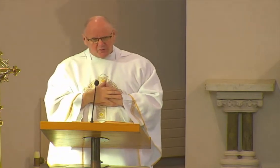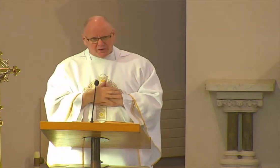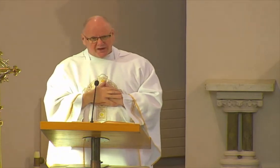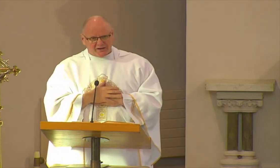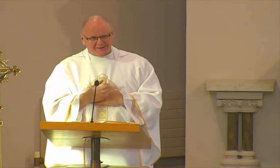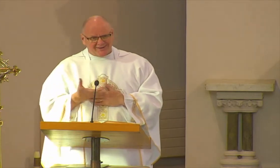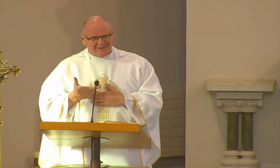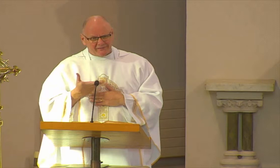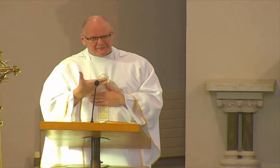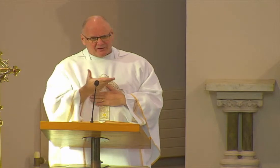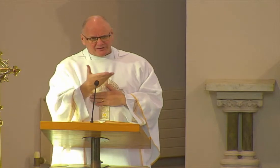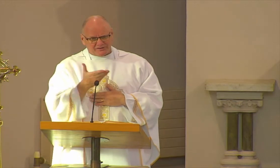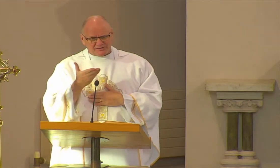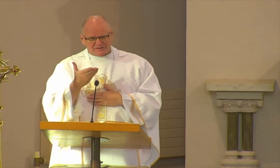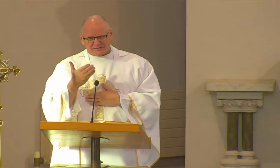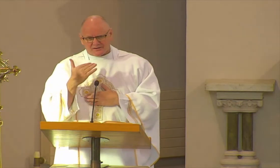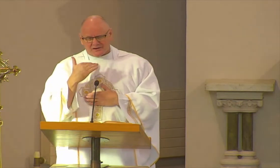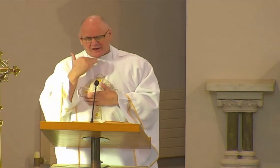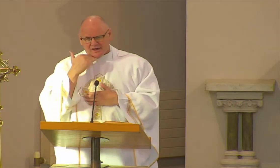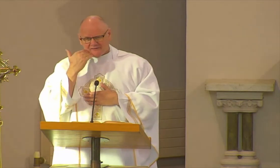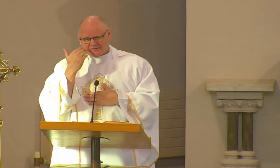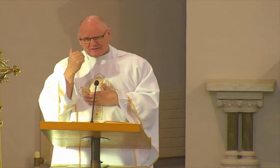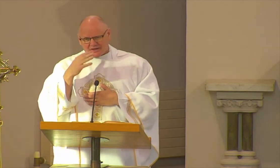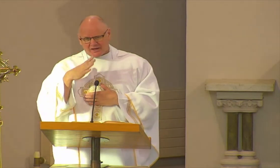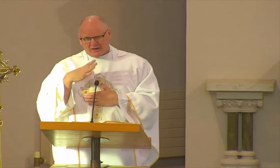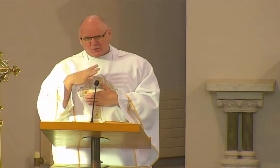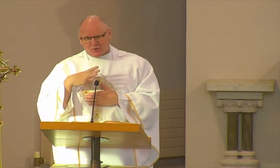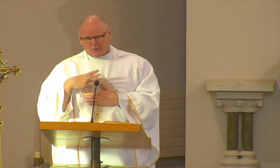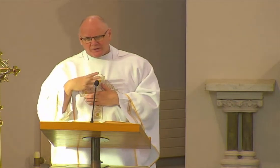can give us everything we need.